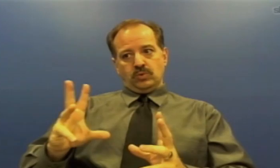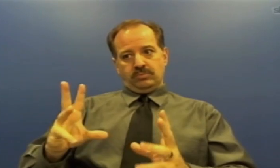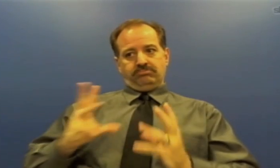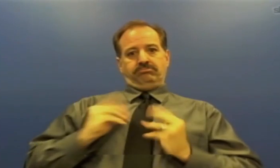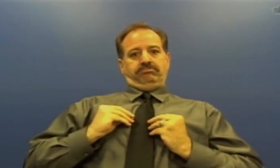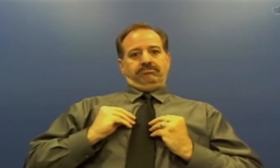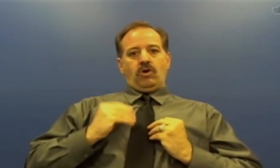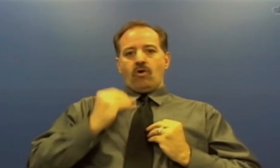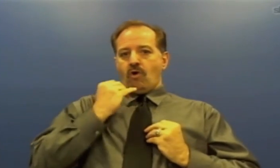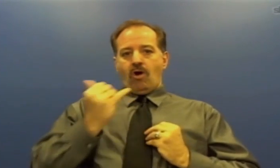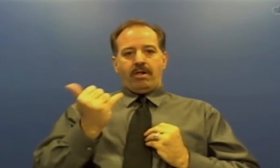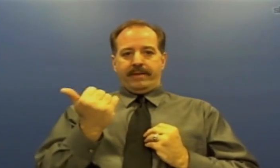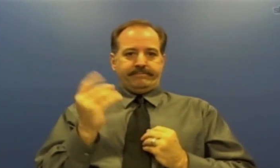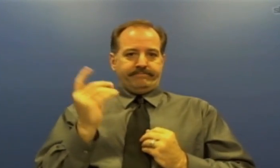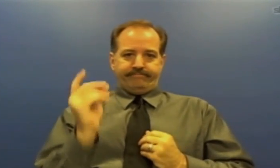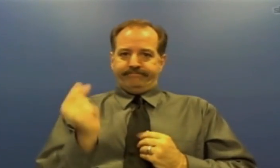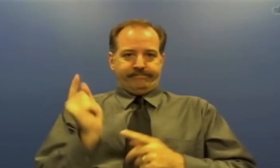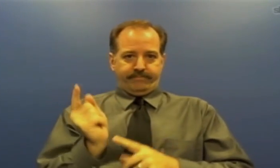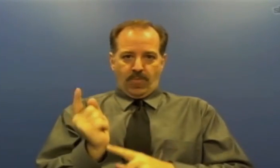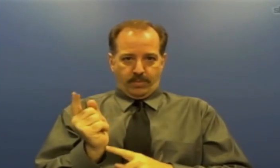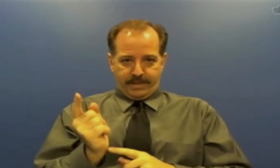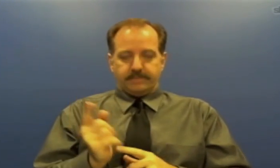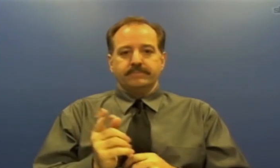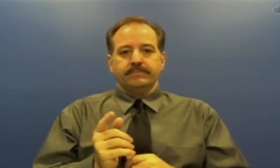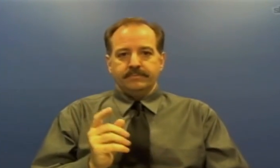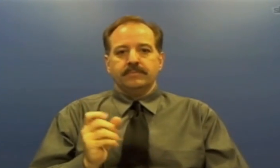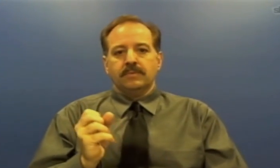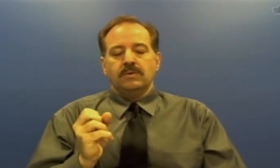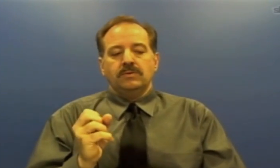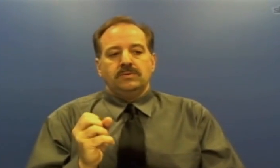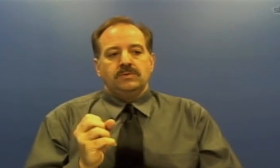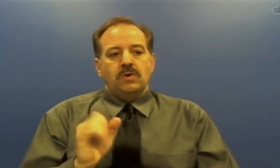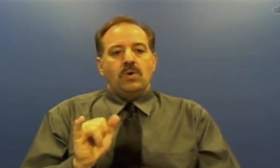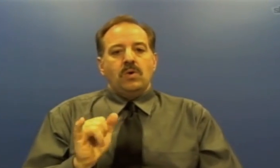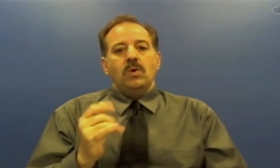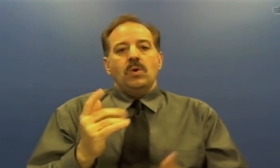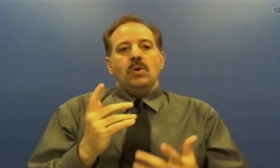and make sure that they're home and available to accept a call at any given moment in time.